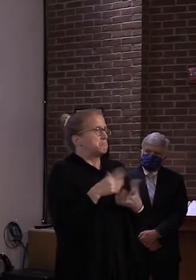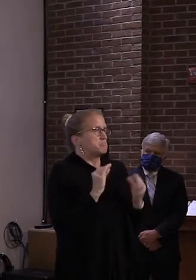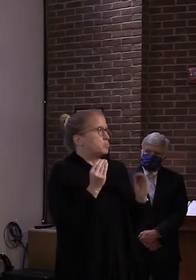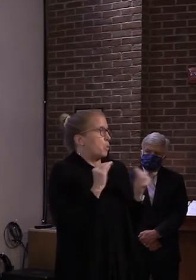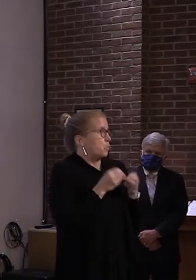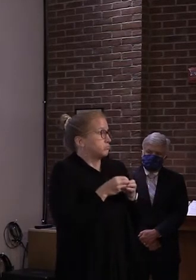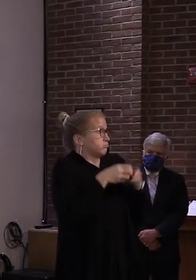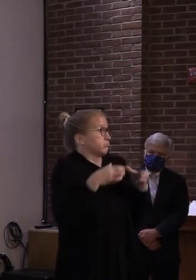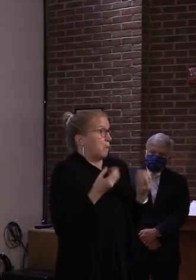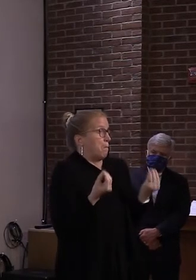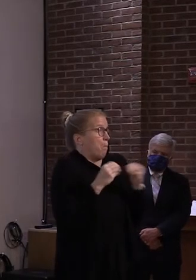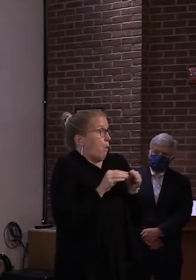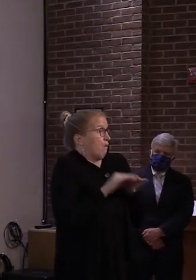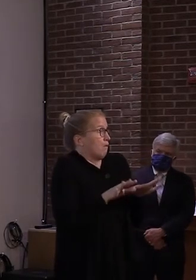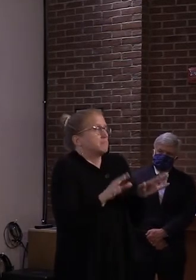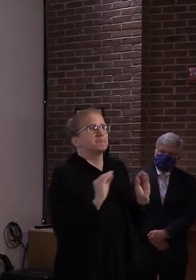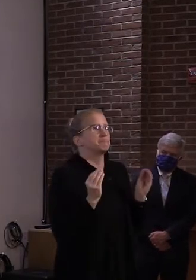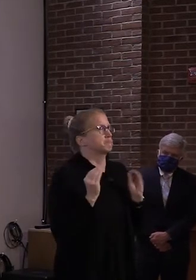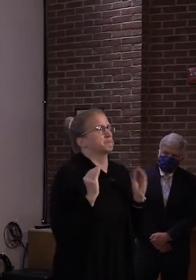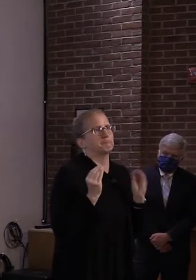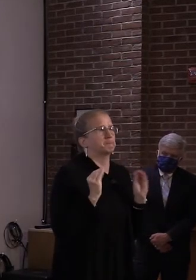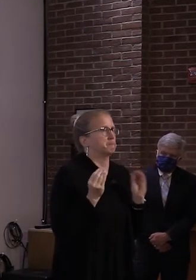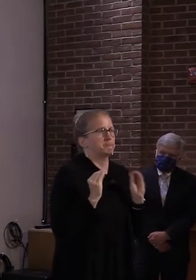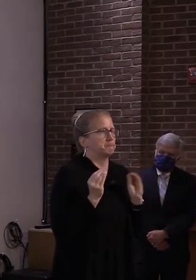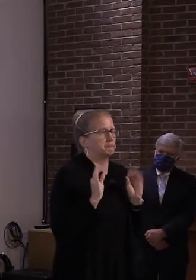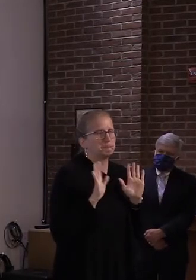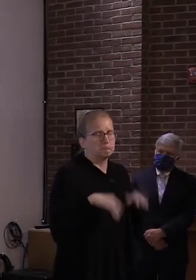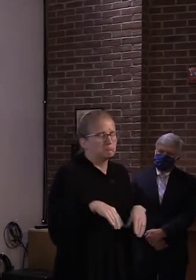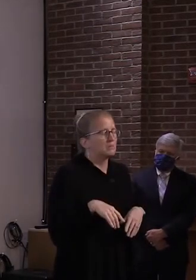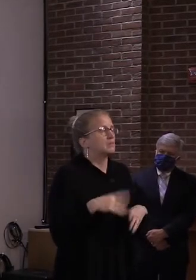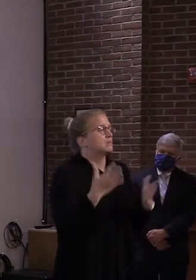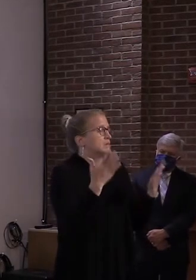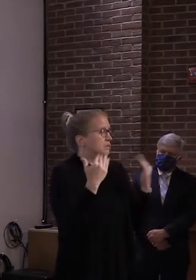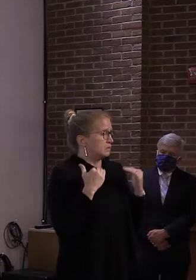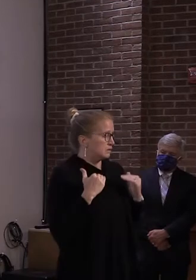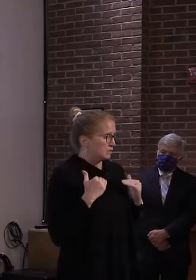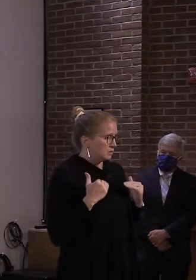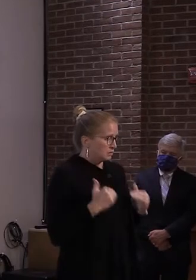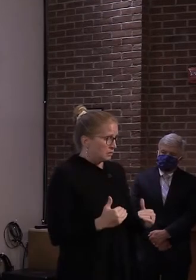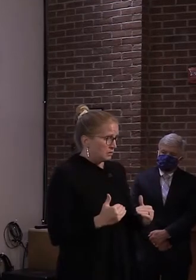we talked. And then finally,